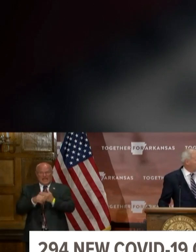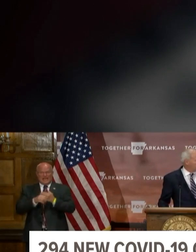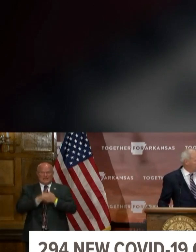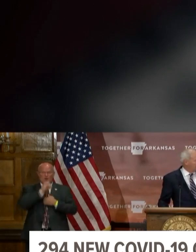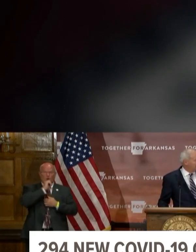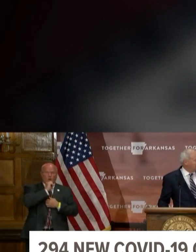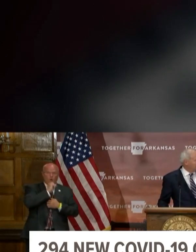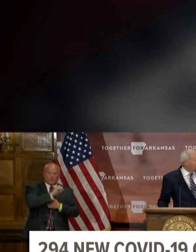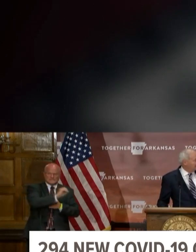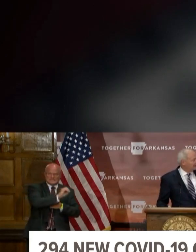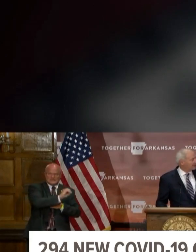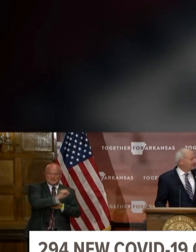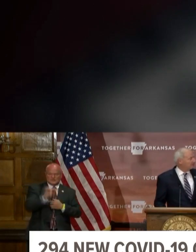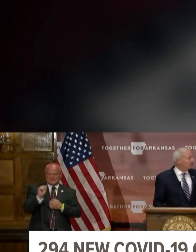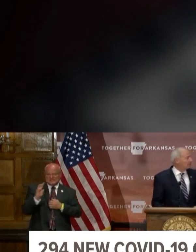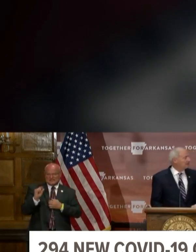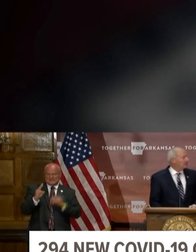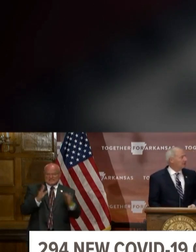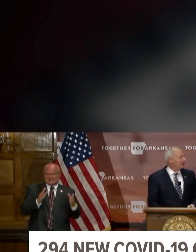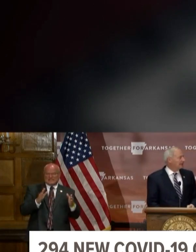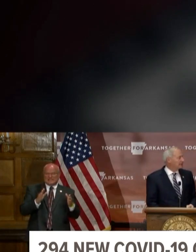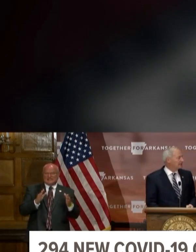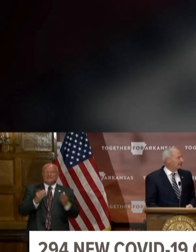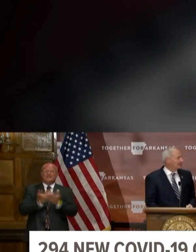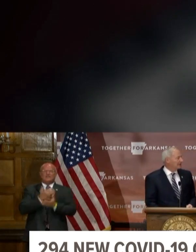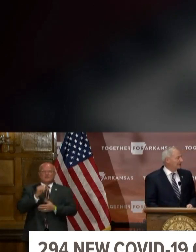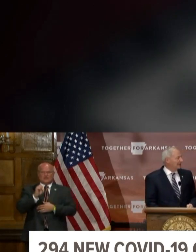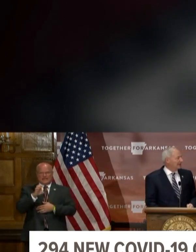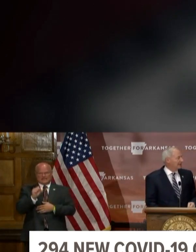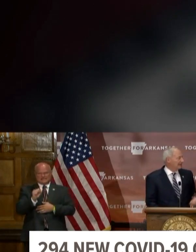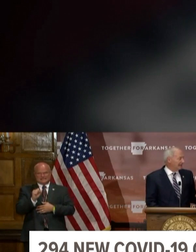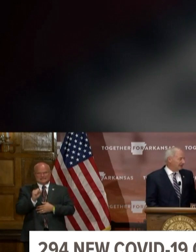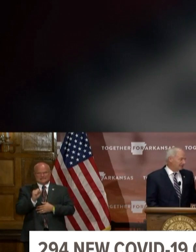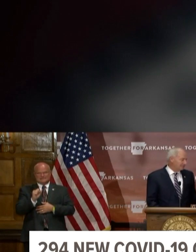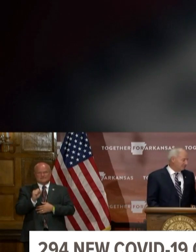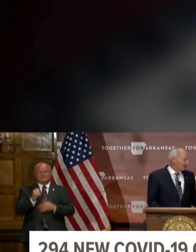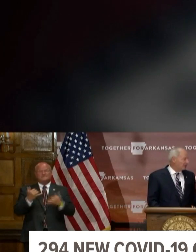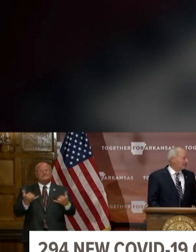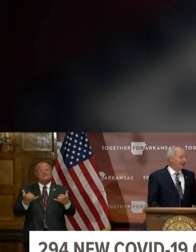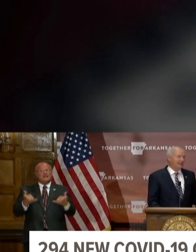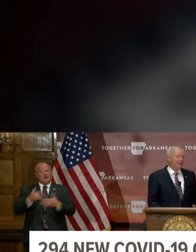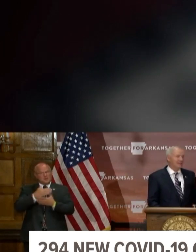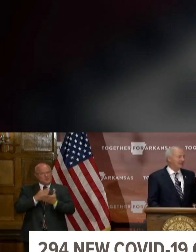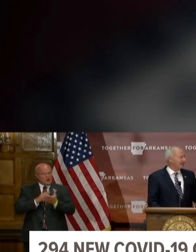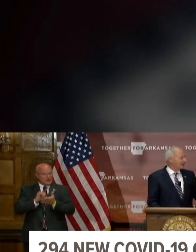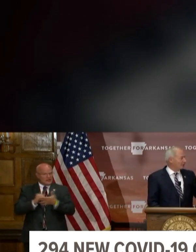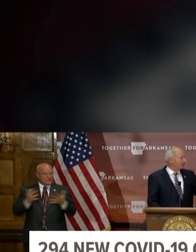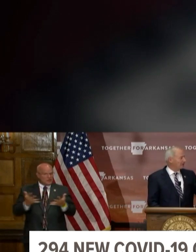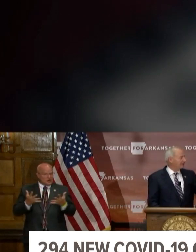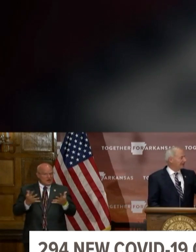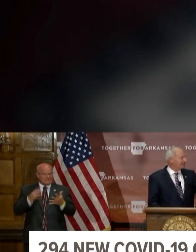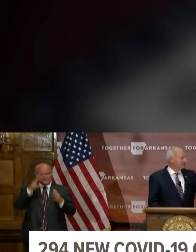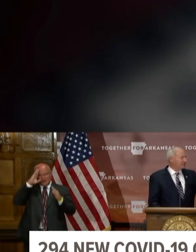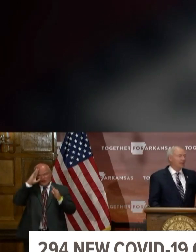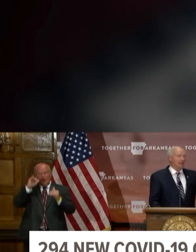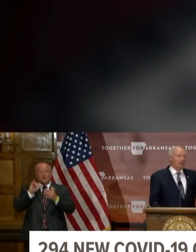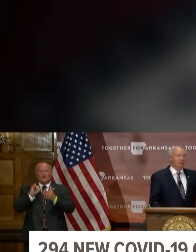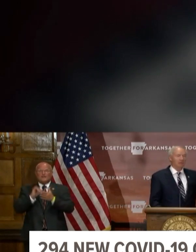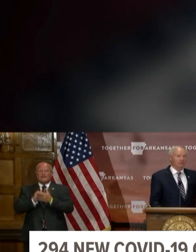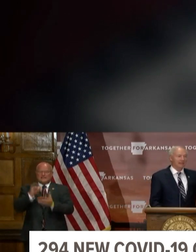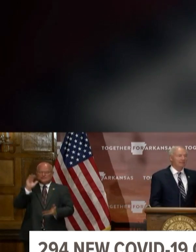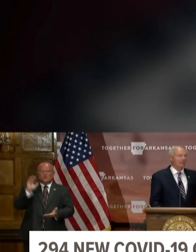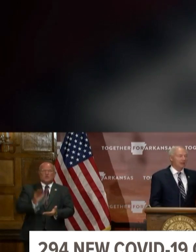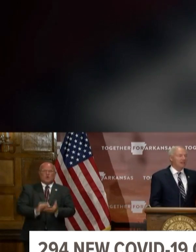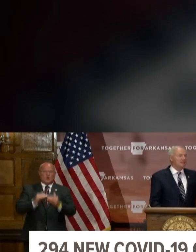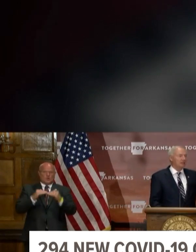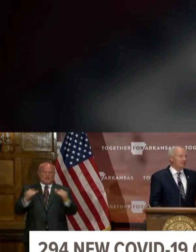to 17, that's the bulk of the new cases. Now, part of that is that hopefully that's a very